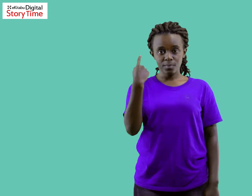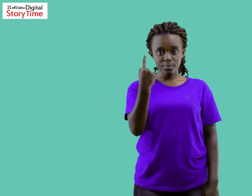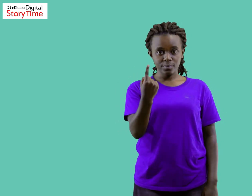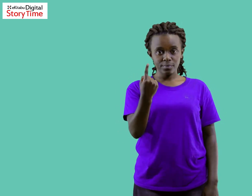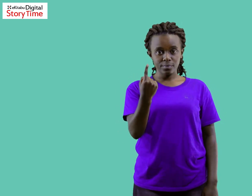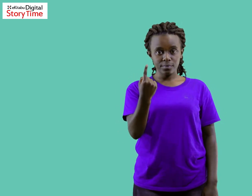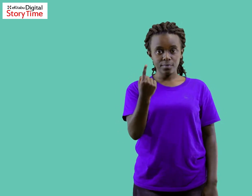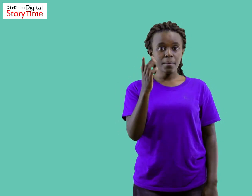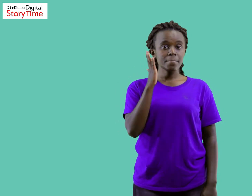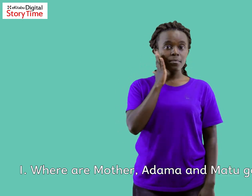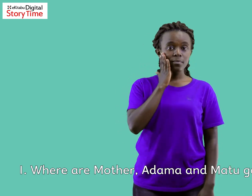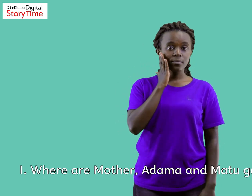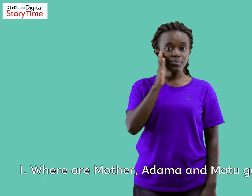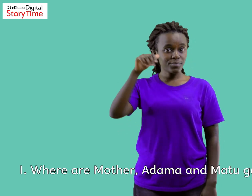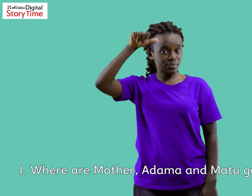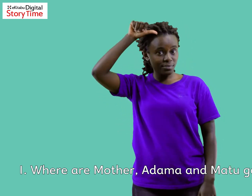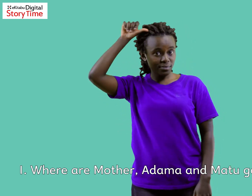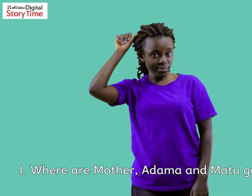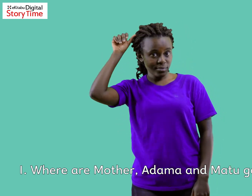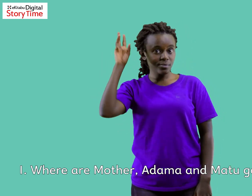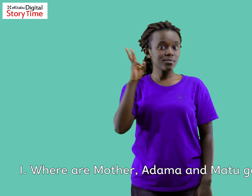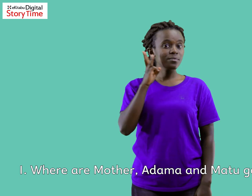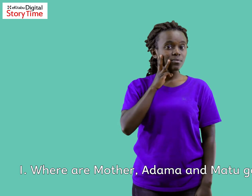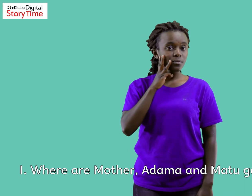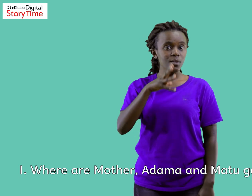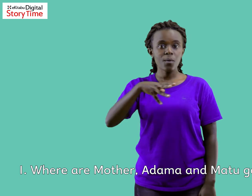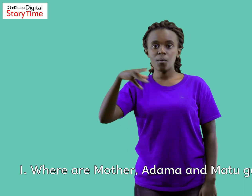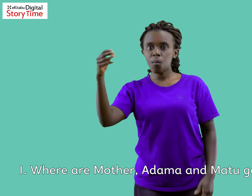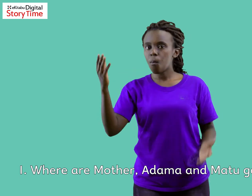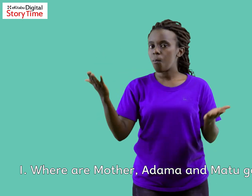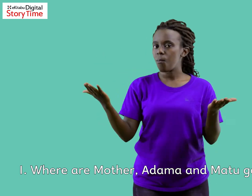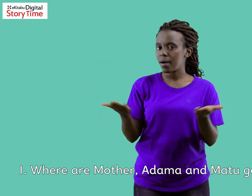Number 1. Where are Mother, Adama, and Matu going?